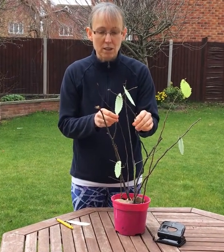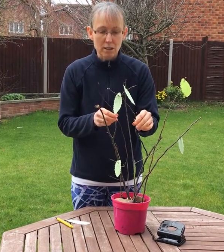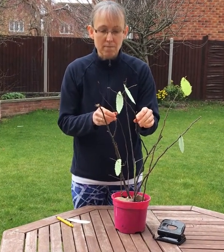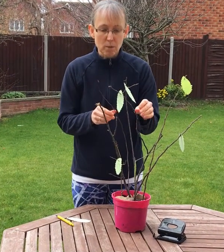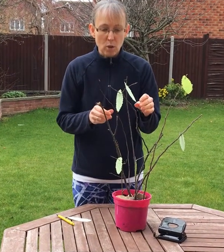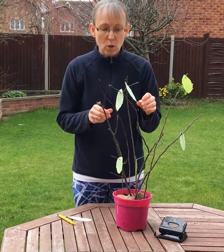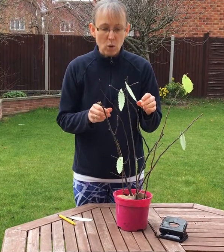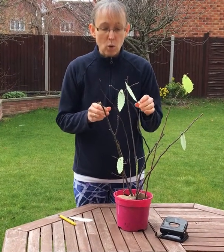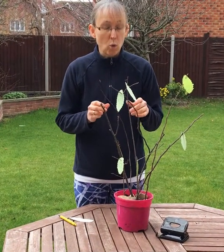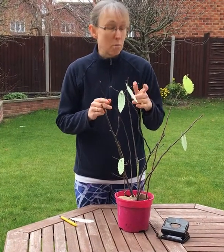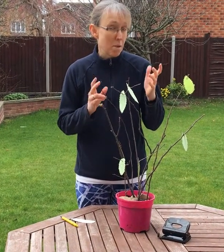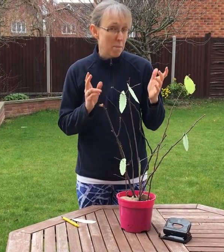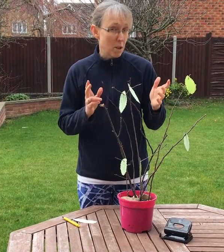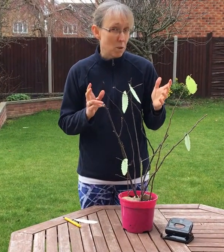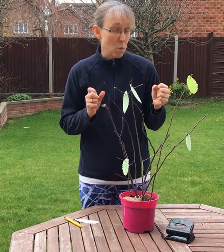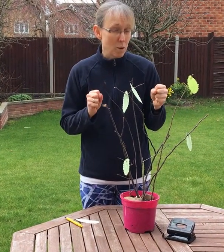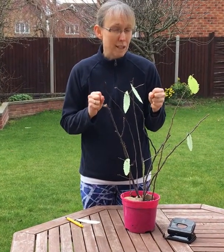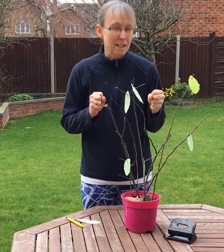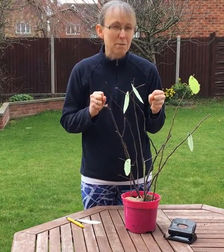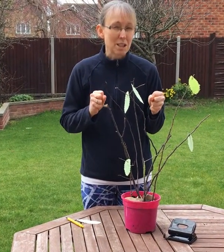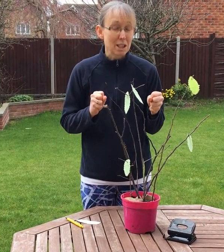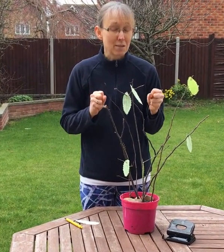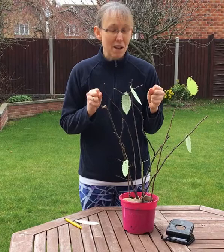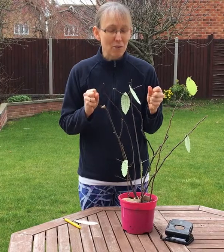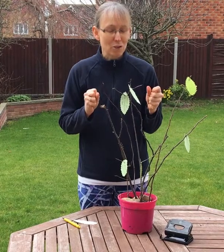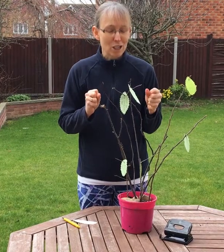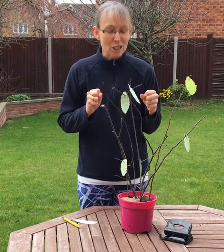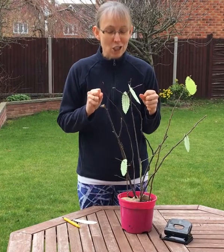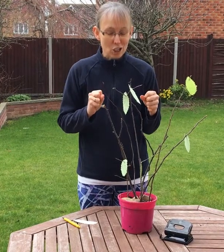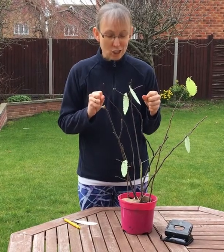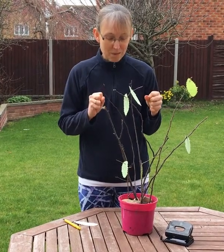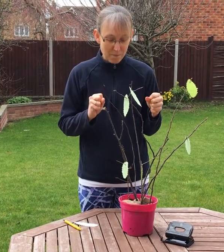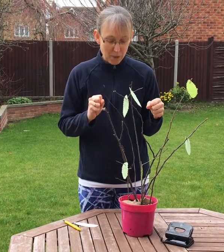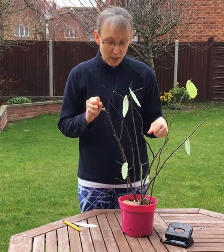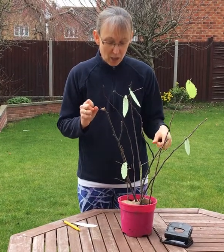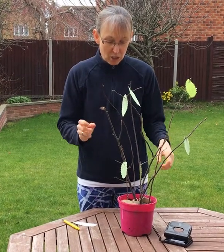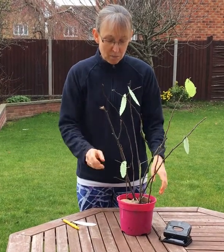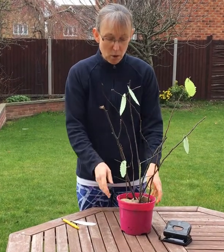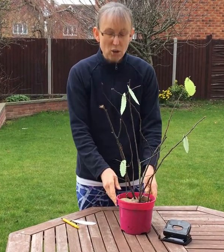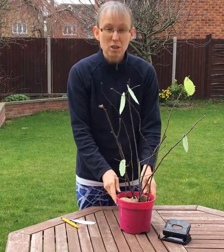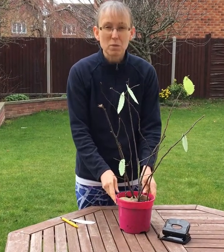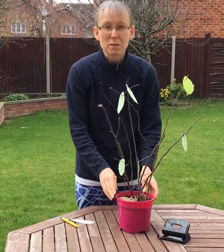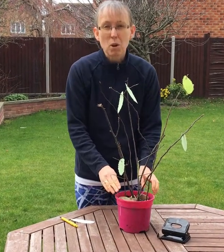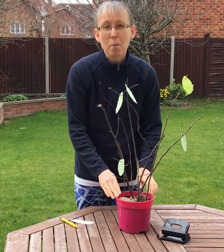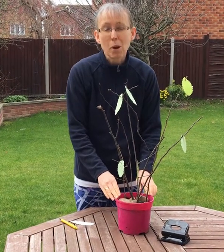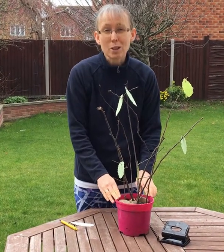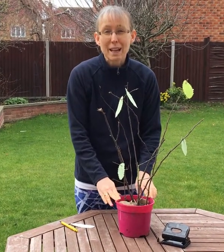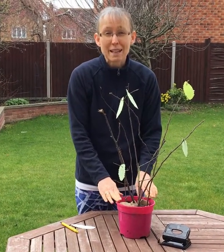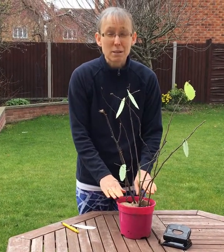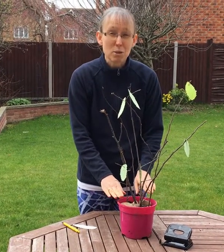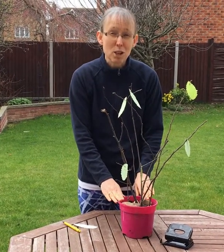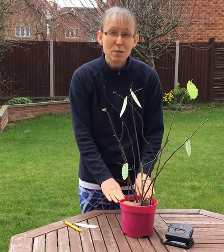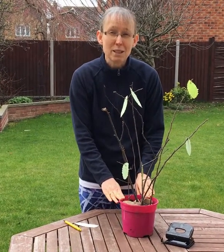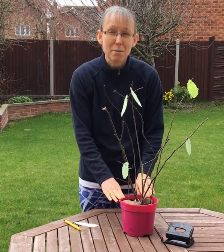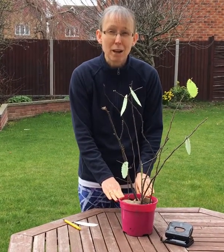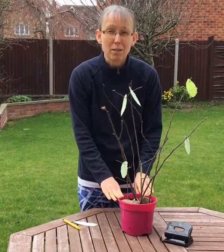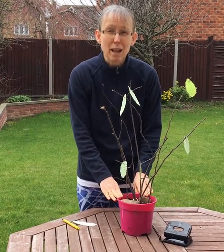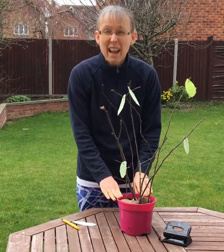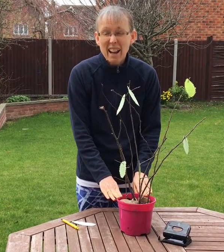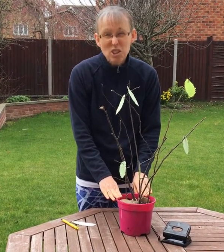garden, or maybe go on a walk and get some sticks if you haven't got sticks in your garden. You need a pot with some compost and some stones in the middle. And you